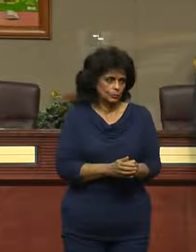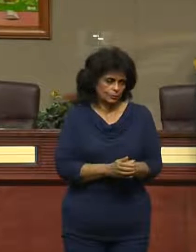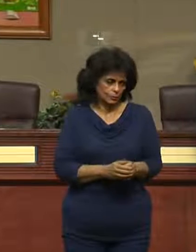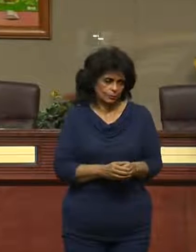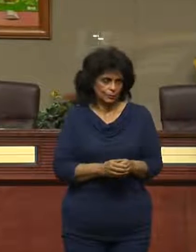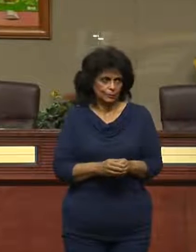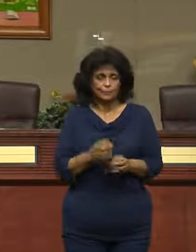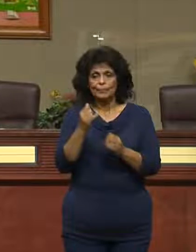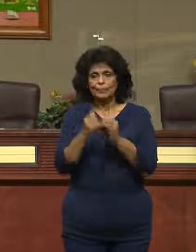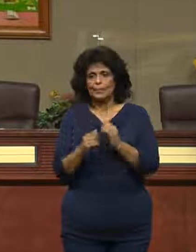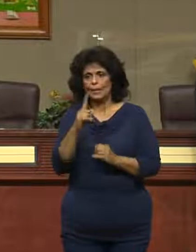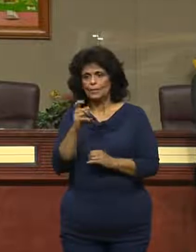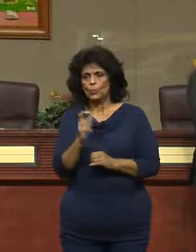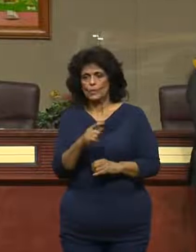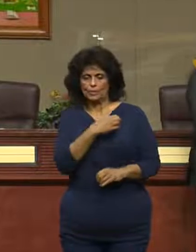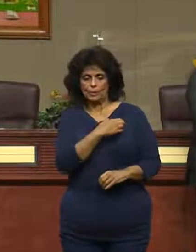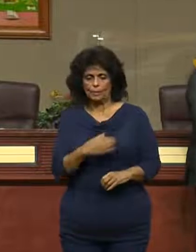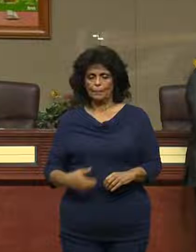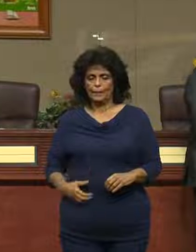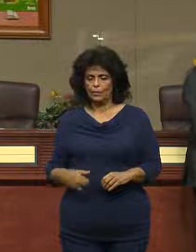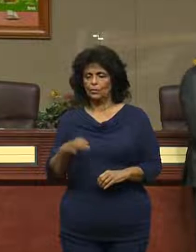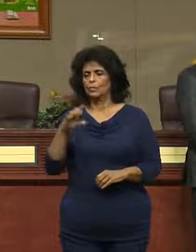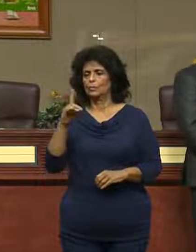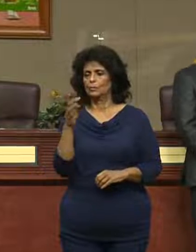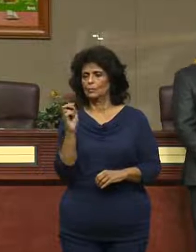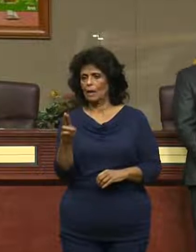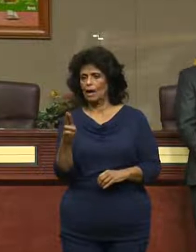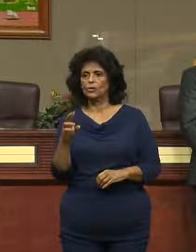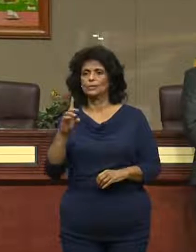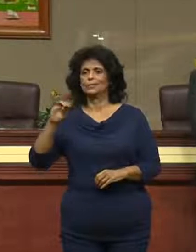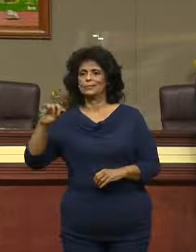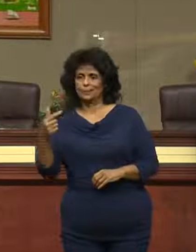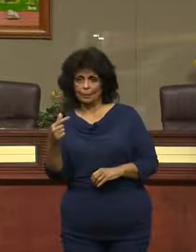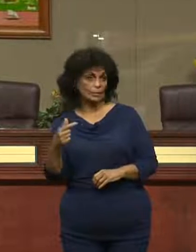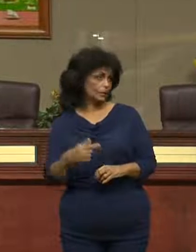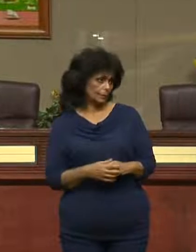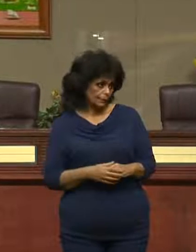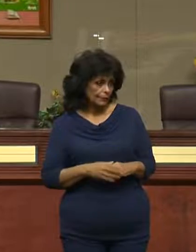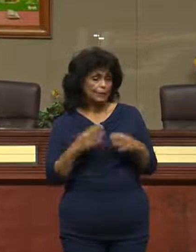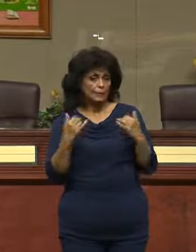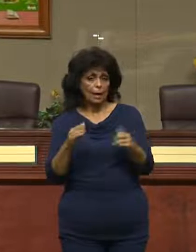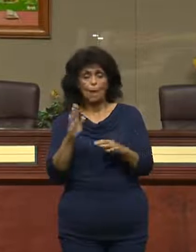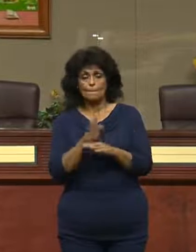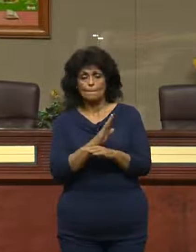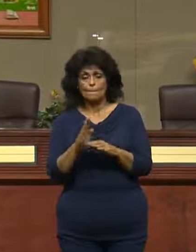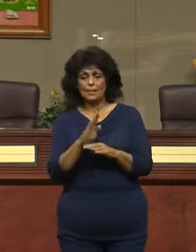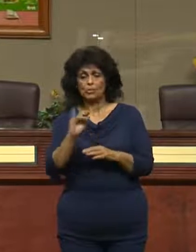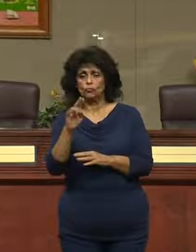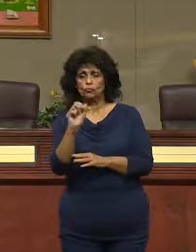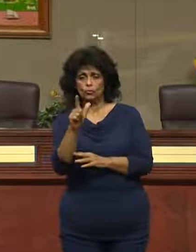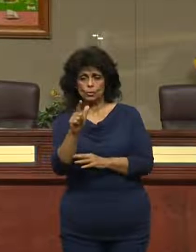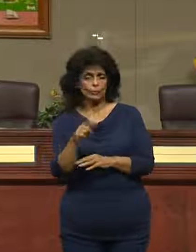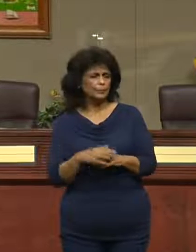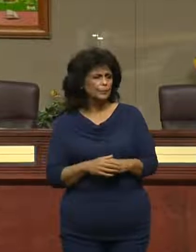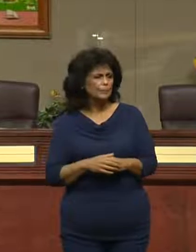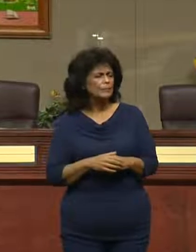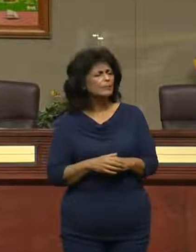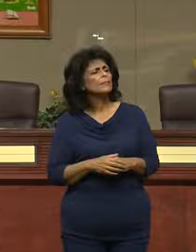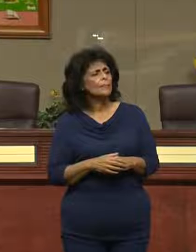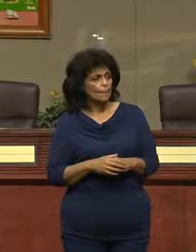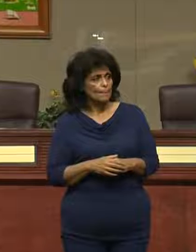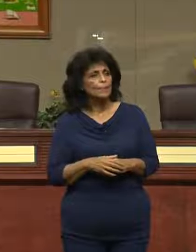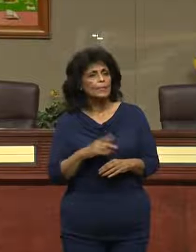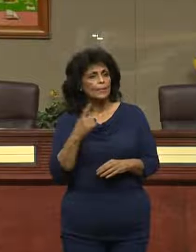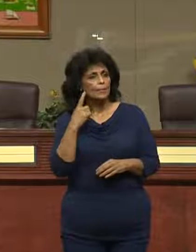This last question is for Mayor Dyer and Mayor Demings. It comes from Ryan Lynch in the Orlando Business Journal. It reads, what demand do you expect for the